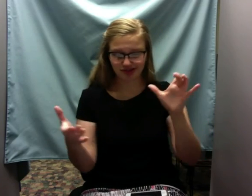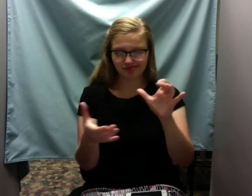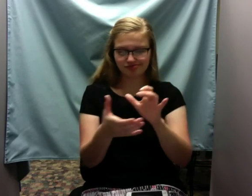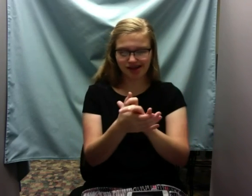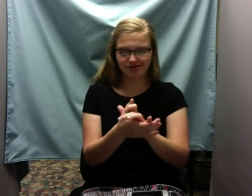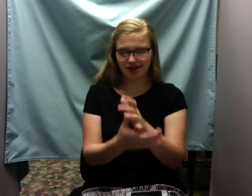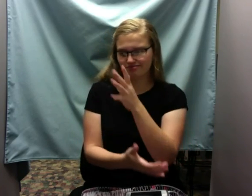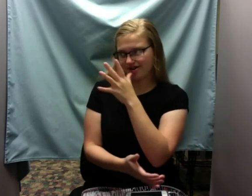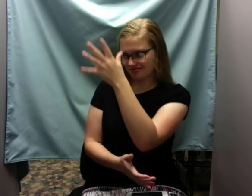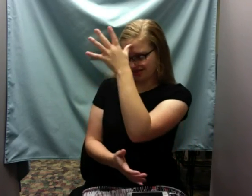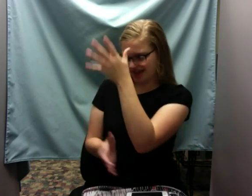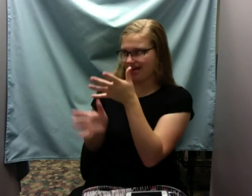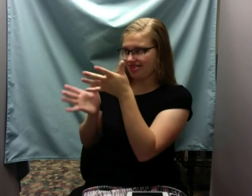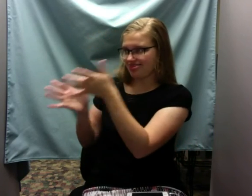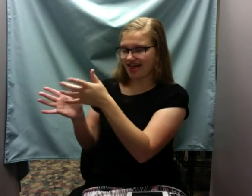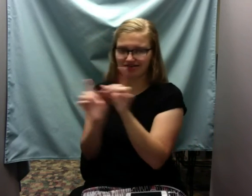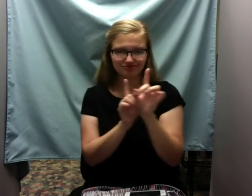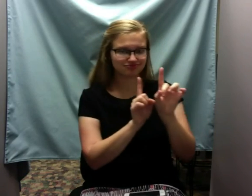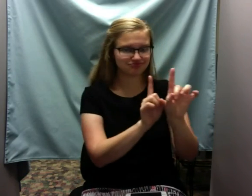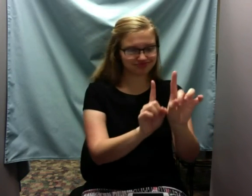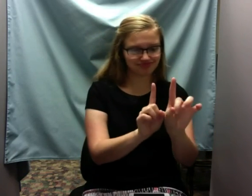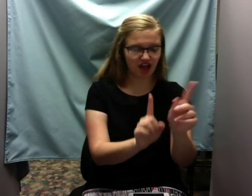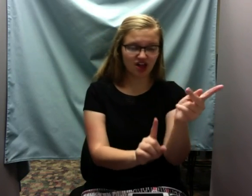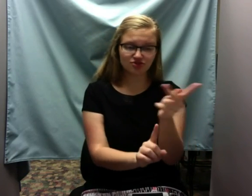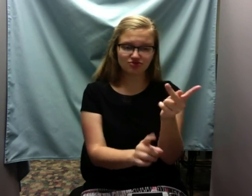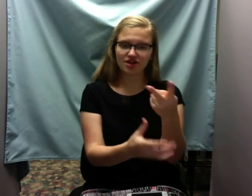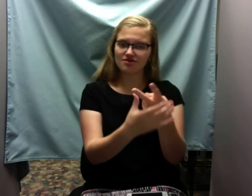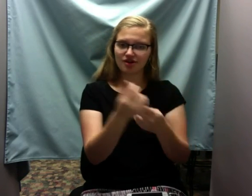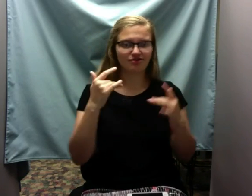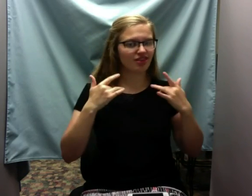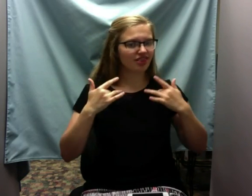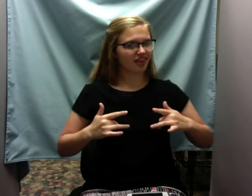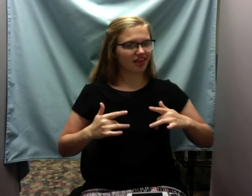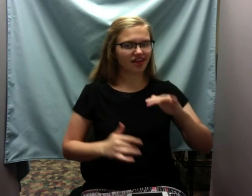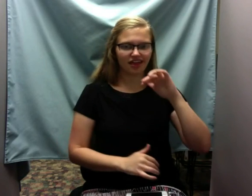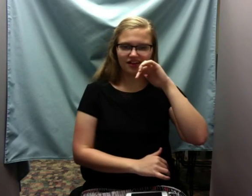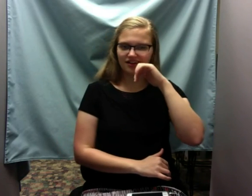one flesh. And they were both naked, the man and his wife, and were not ashamed.